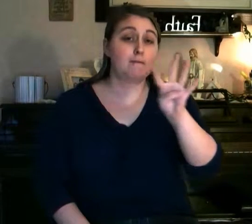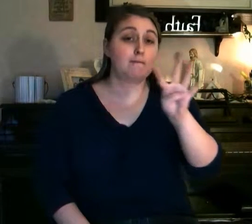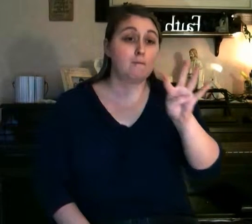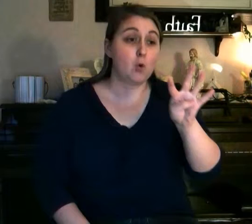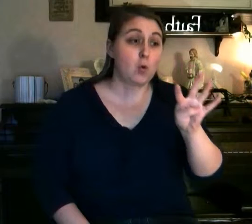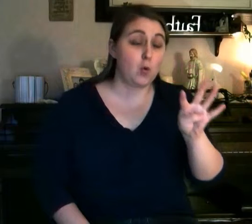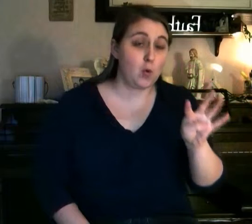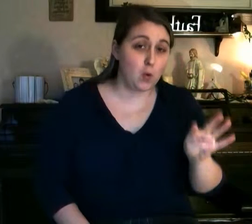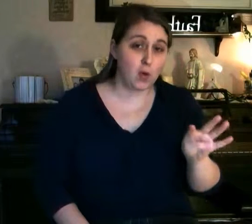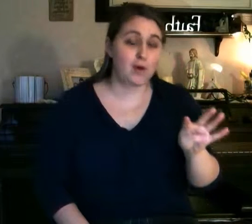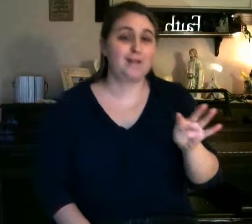4.